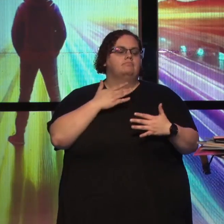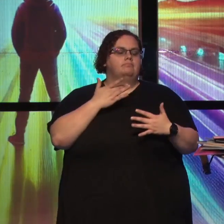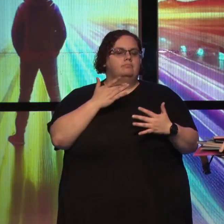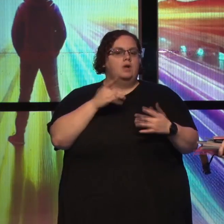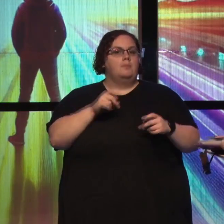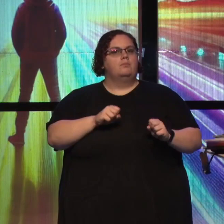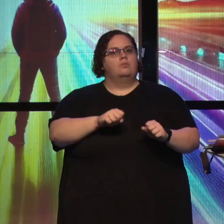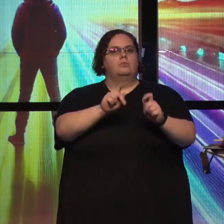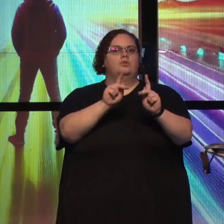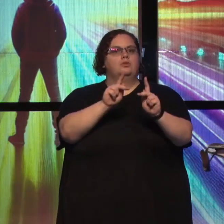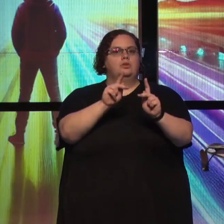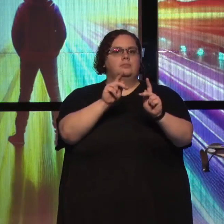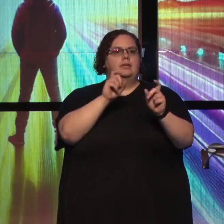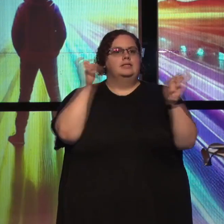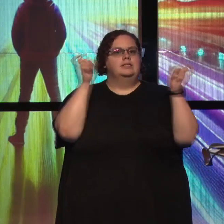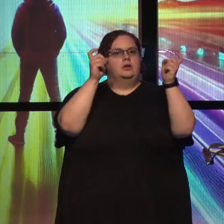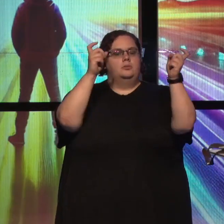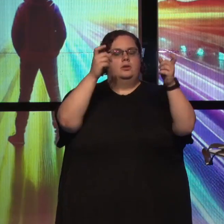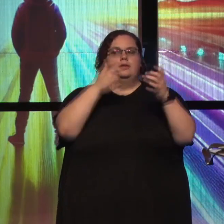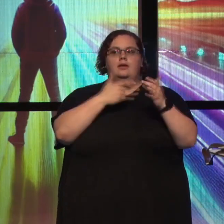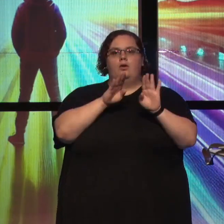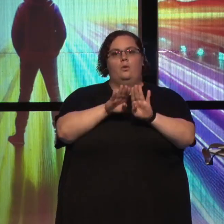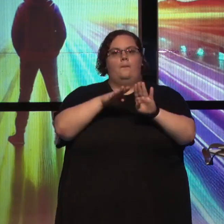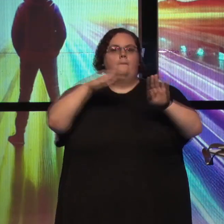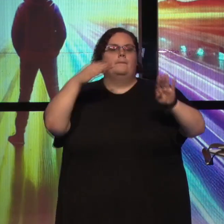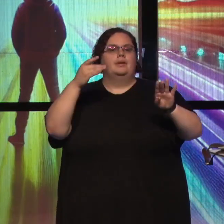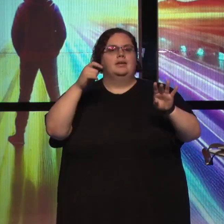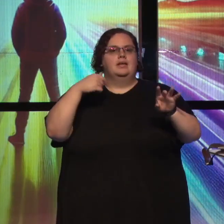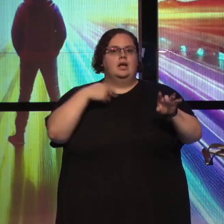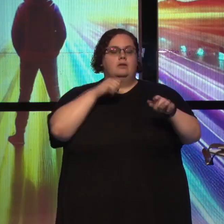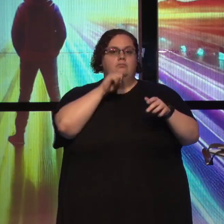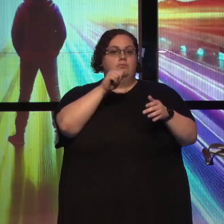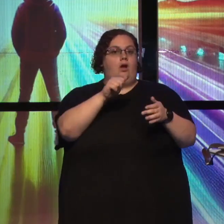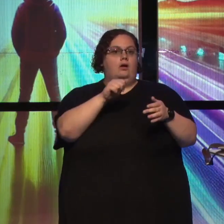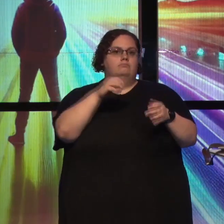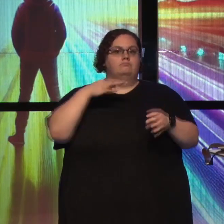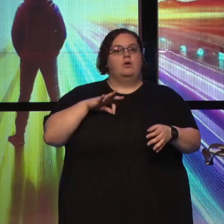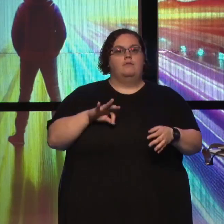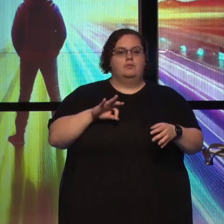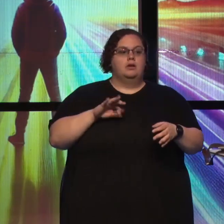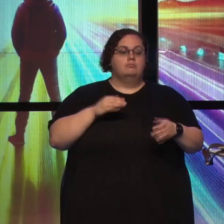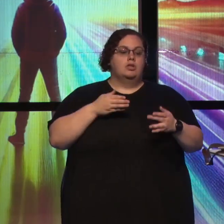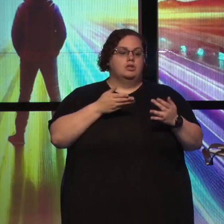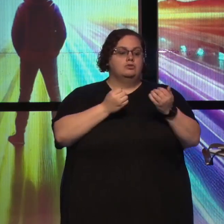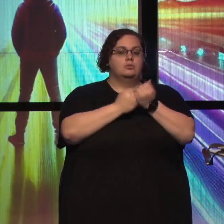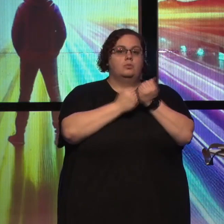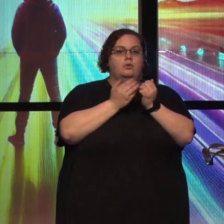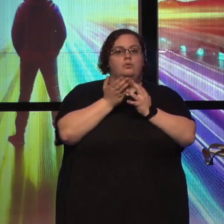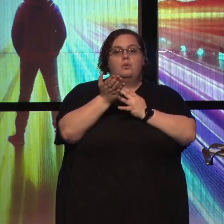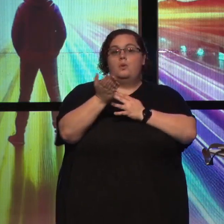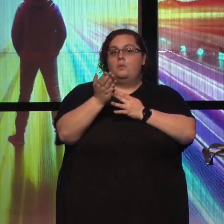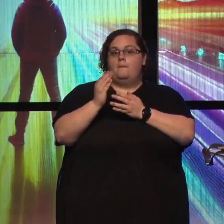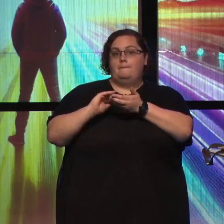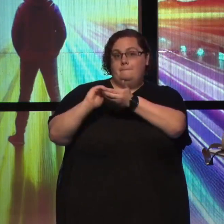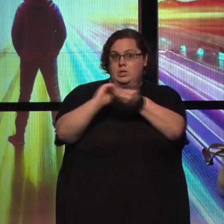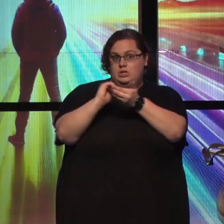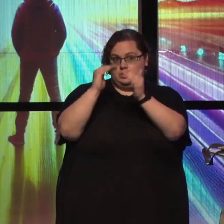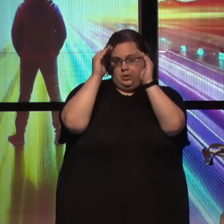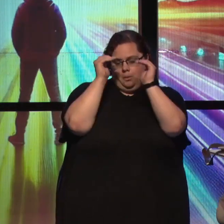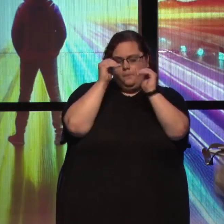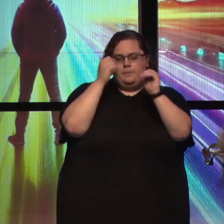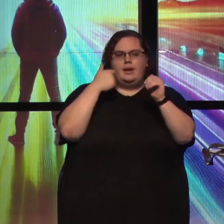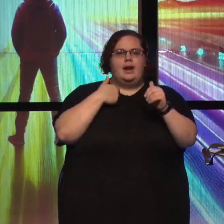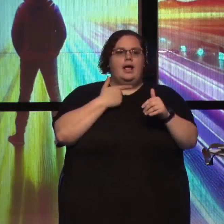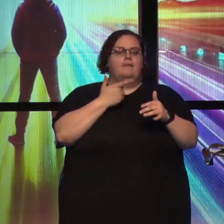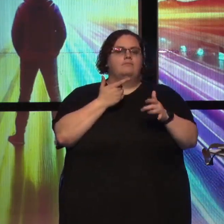ceremony that marked the opening of a new nonprofit that you all support through our Partners in Hope. And I have a little coin here I wanted to show